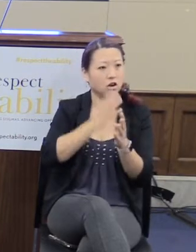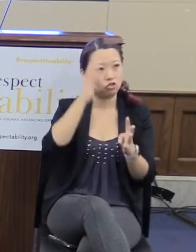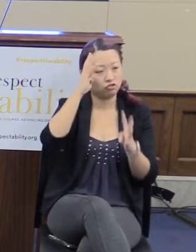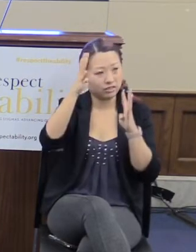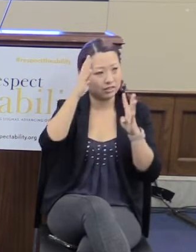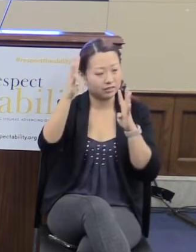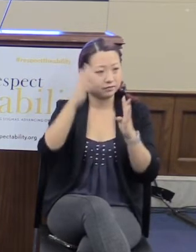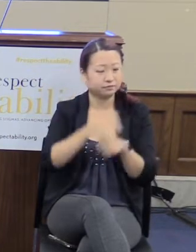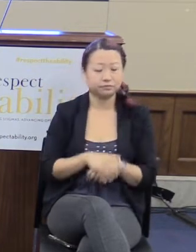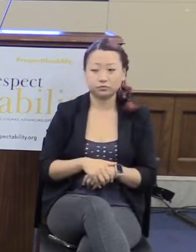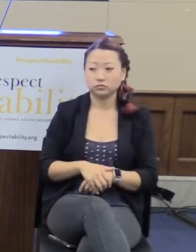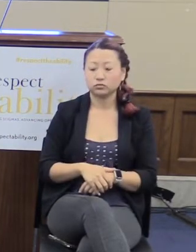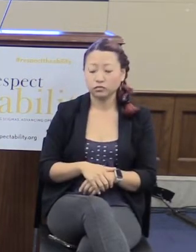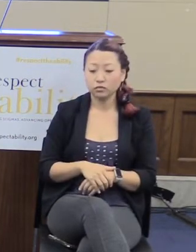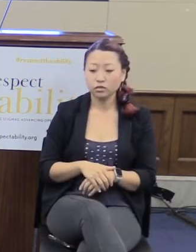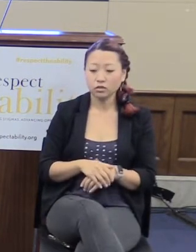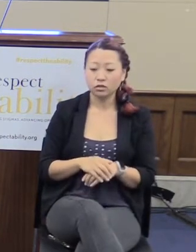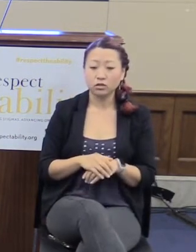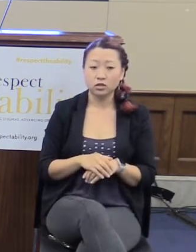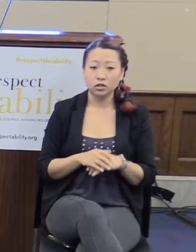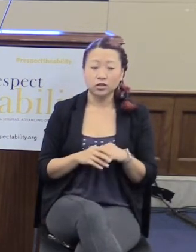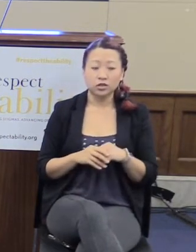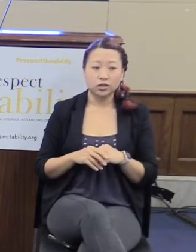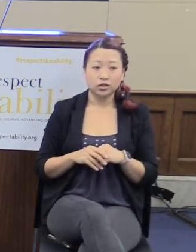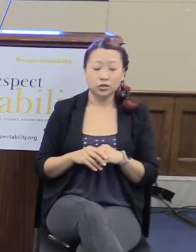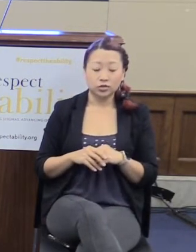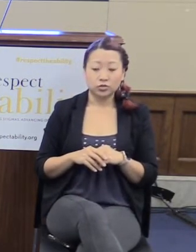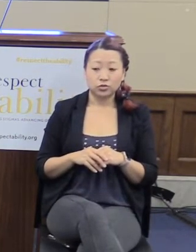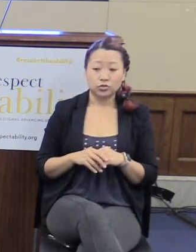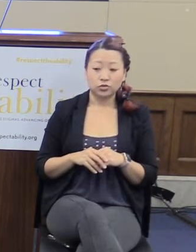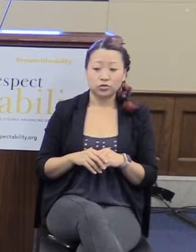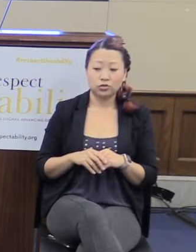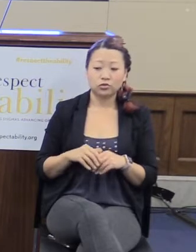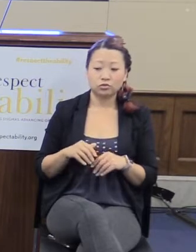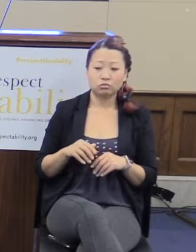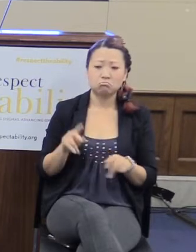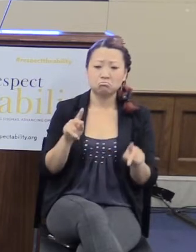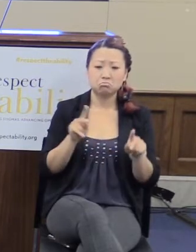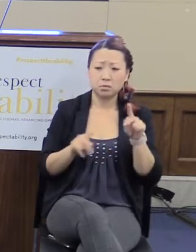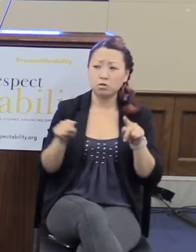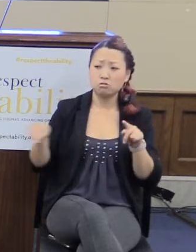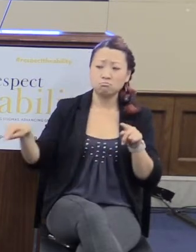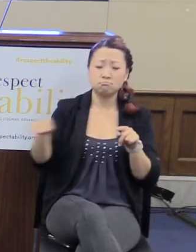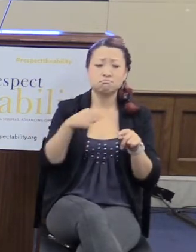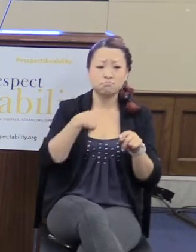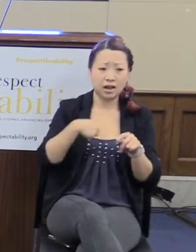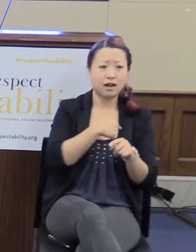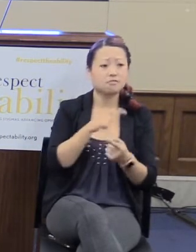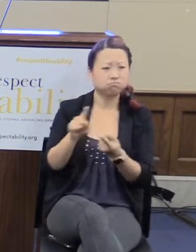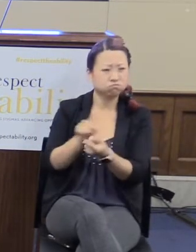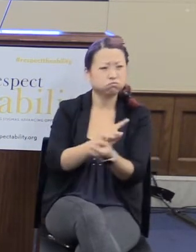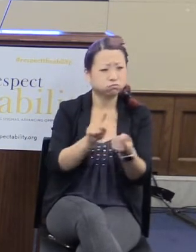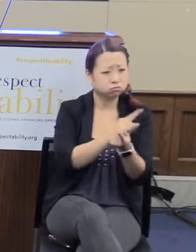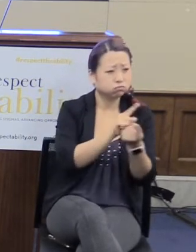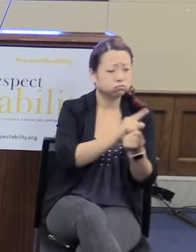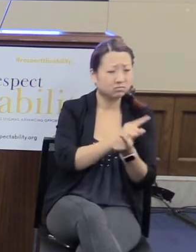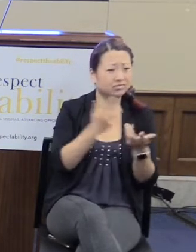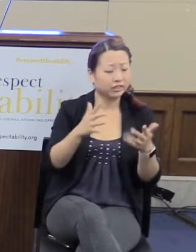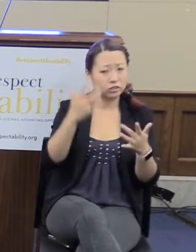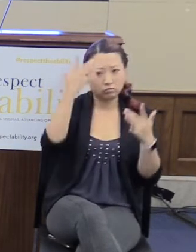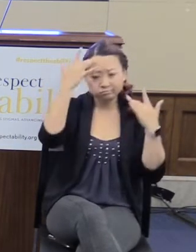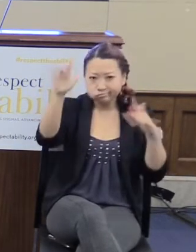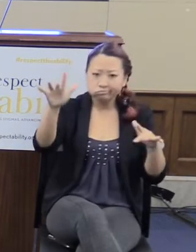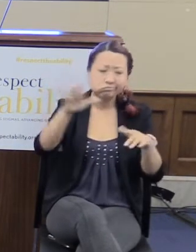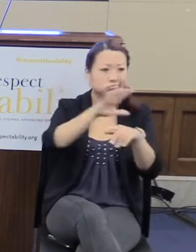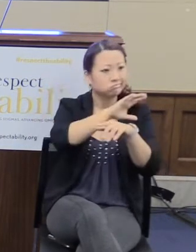muscles. So the folks that I have met are folks that are amazing, that their brilliance, their